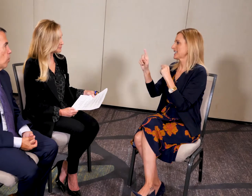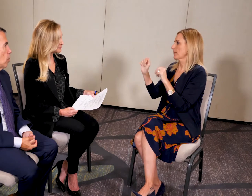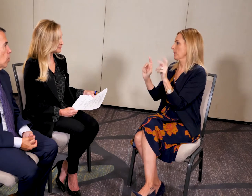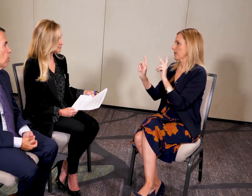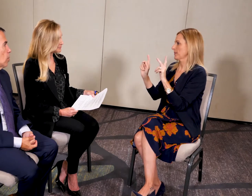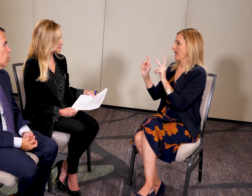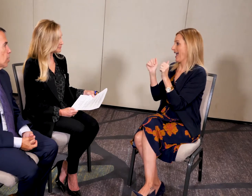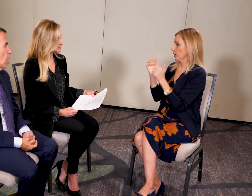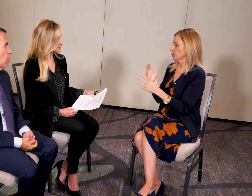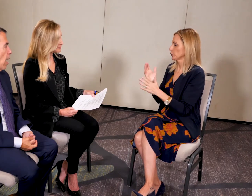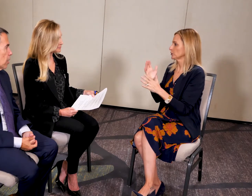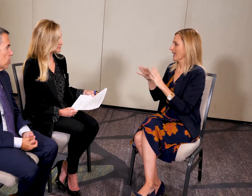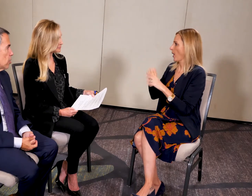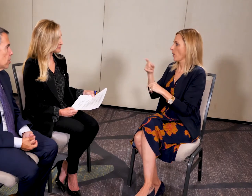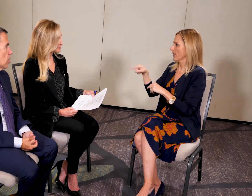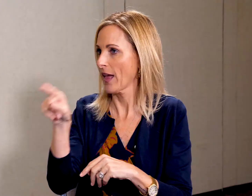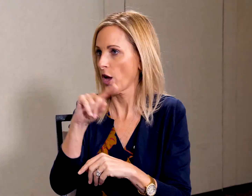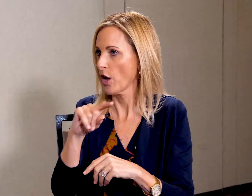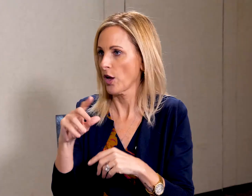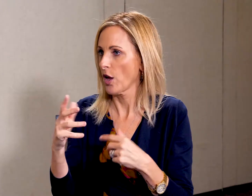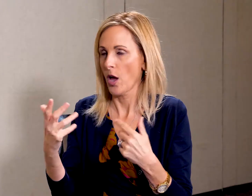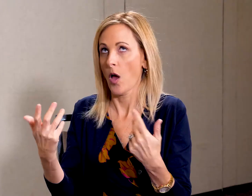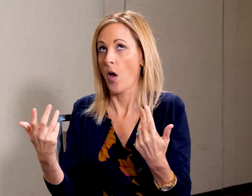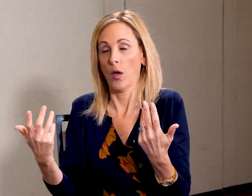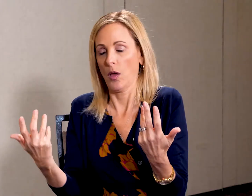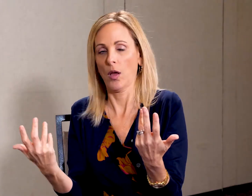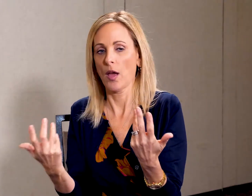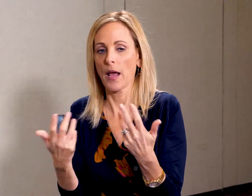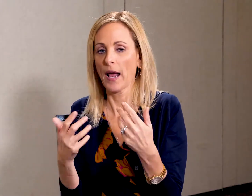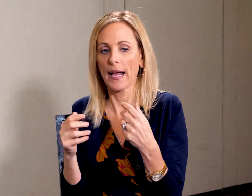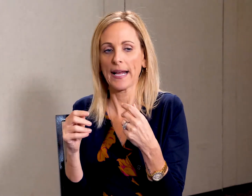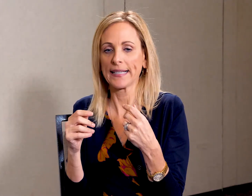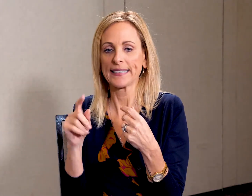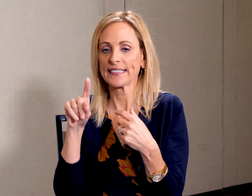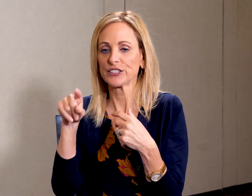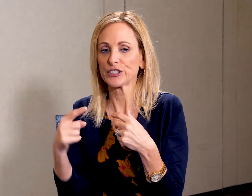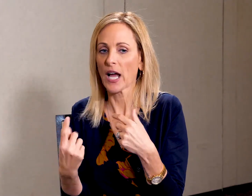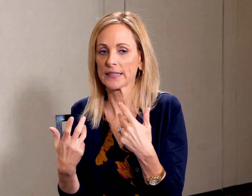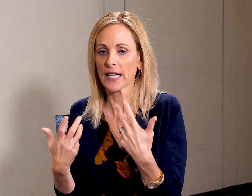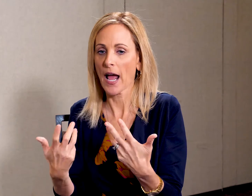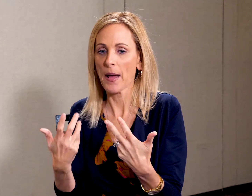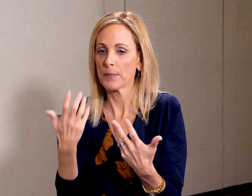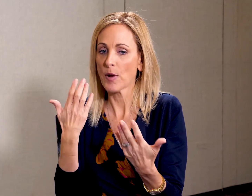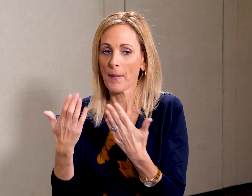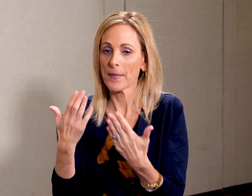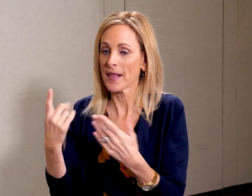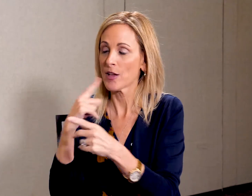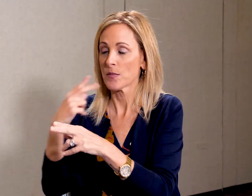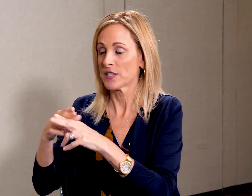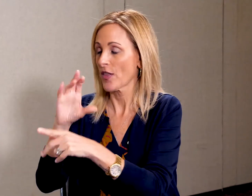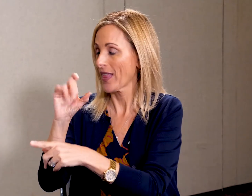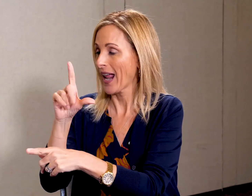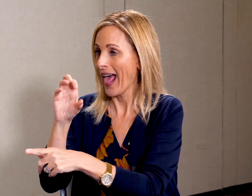unbelievable disabled actors and actors who are out there. And it's just a matter of, as you